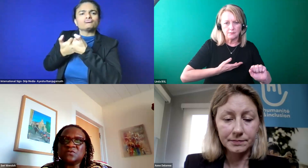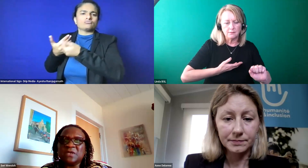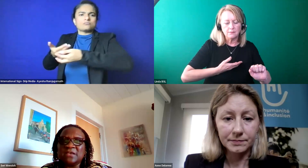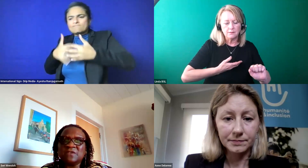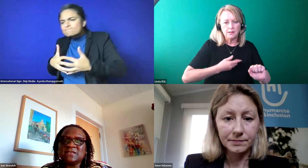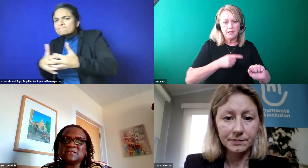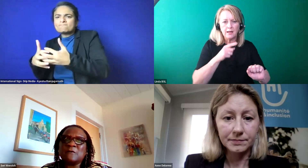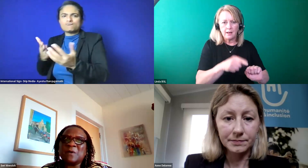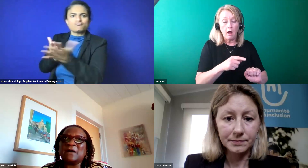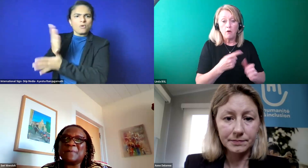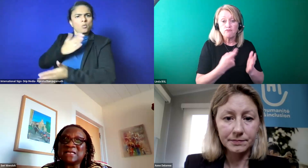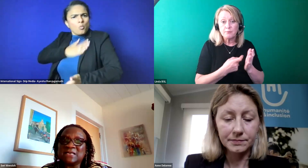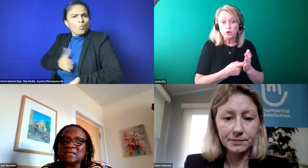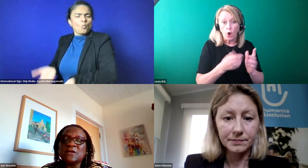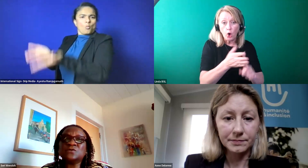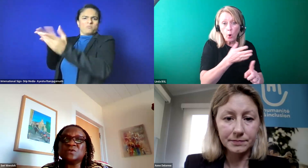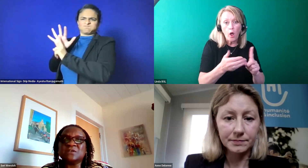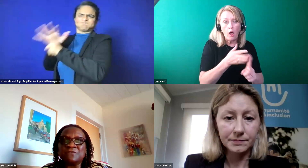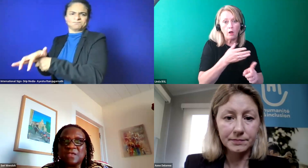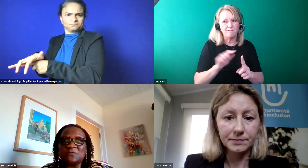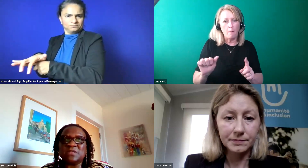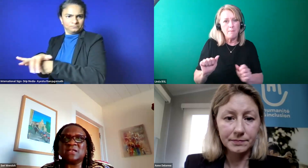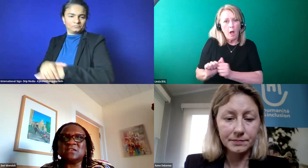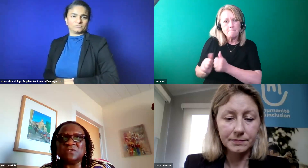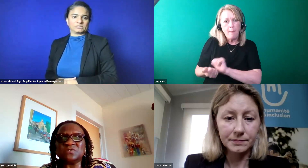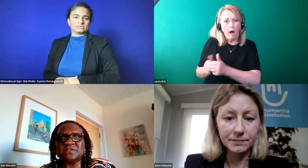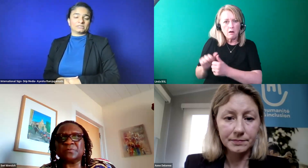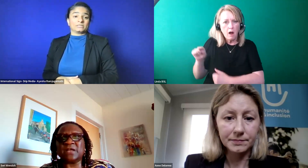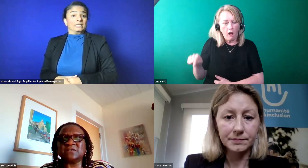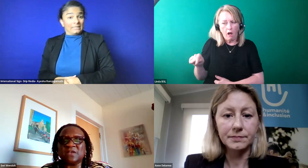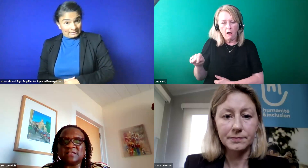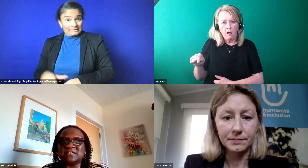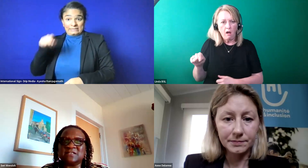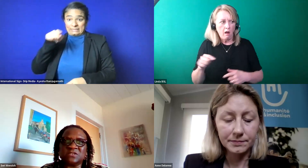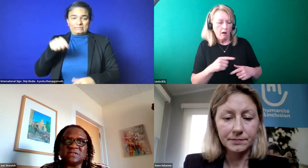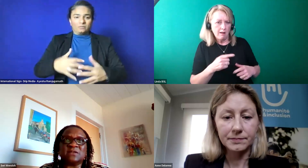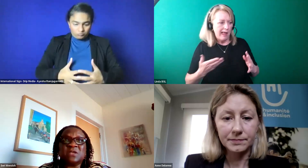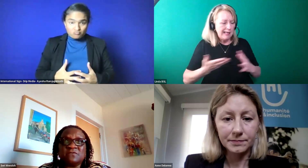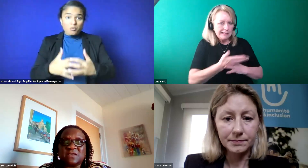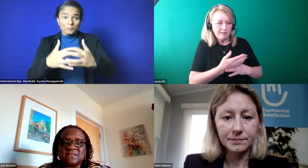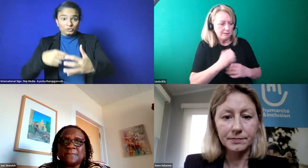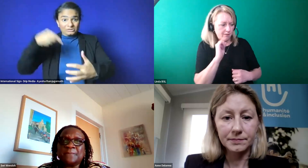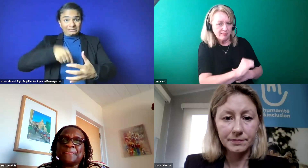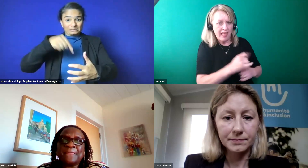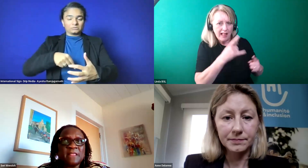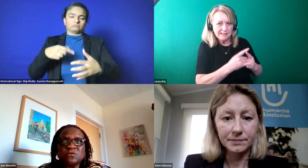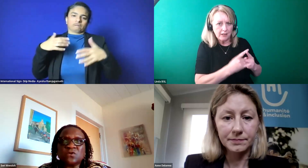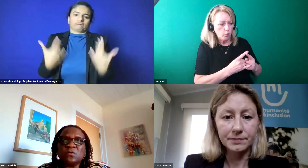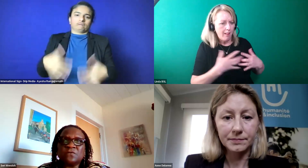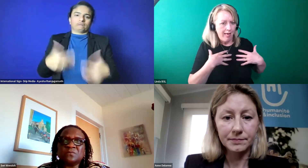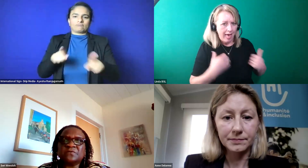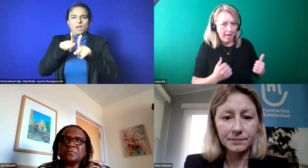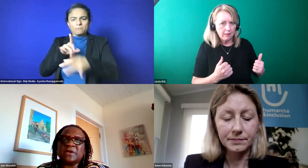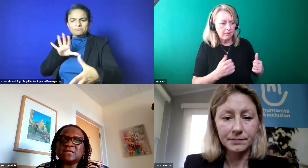coercion refers to behaviors by a partner to interfere with an individual's reproductive health decisions and behaviors. The